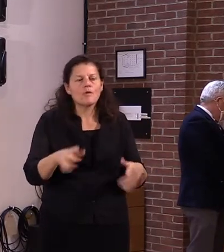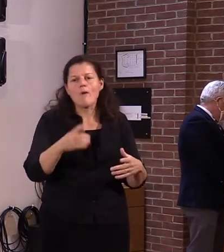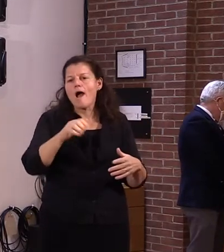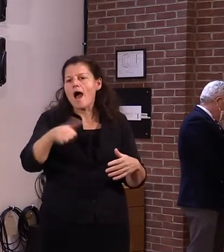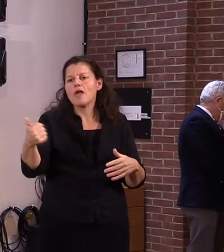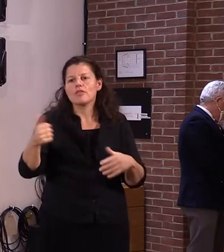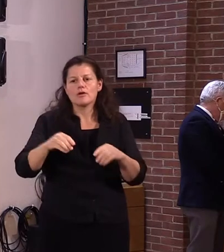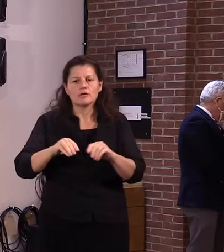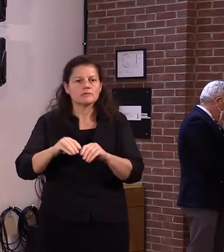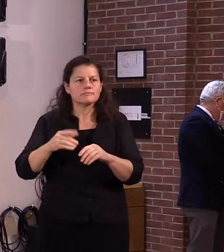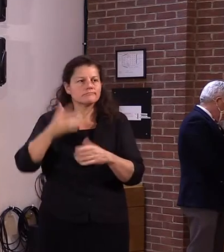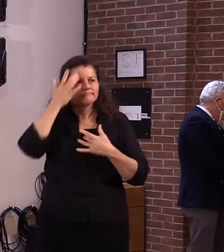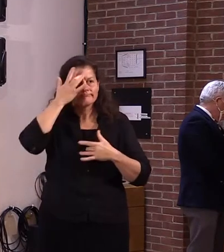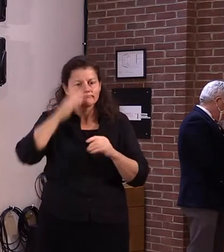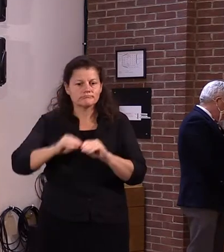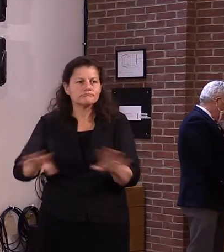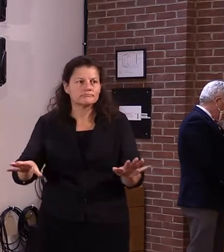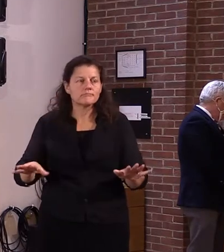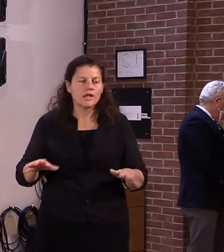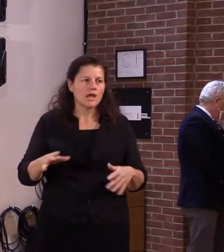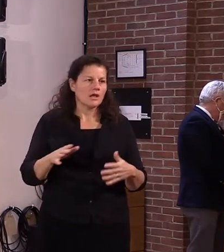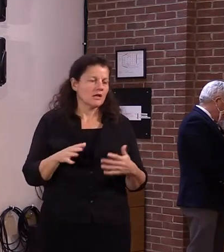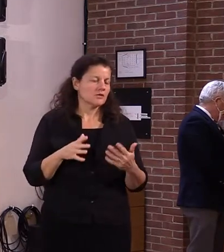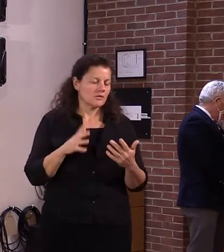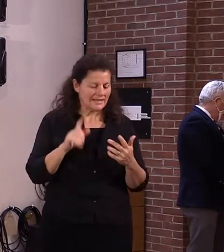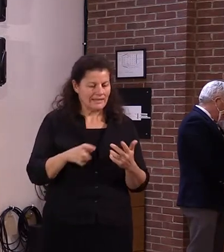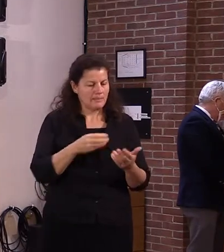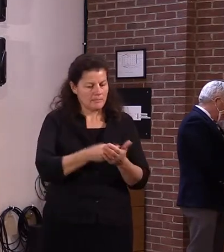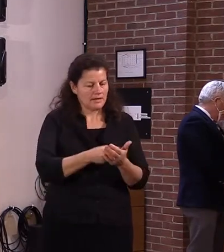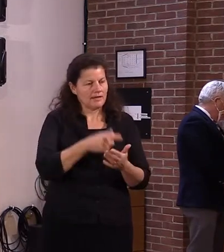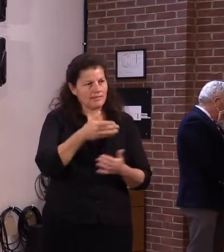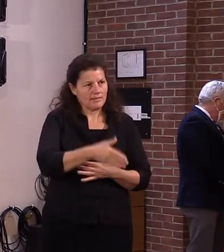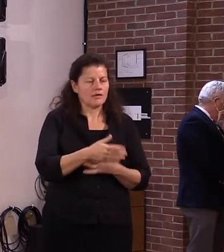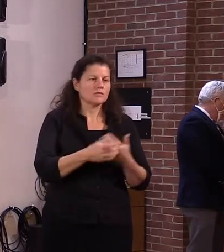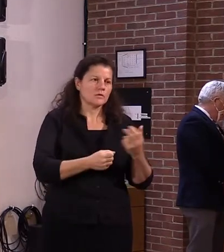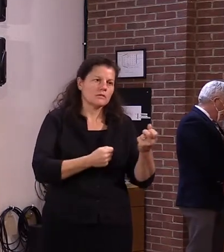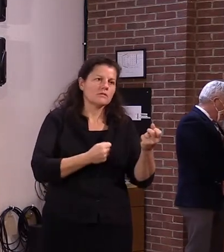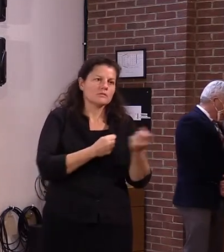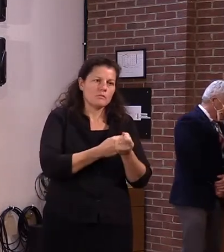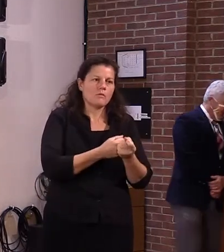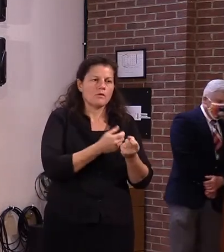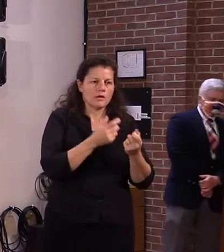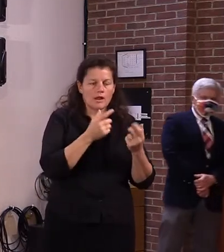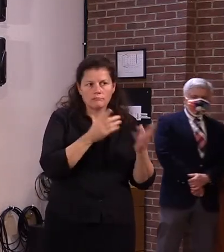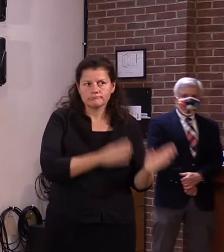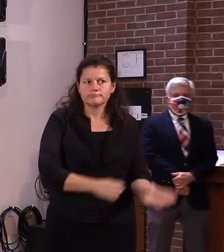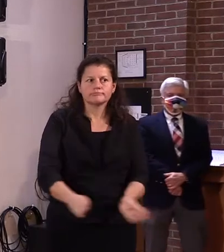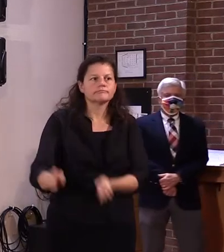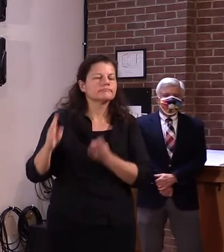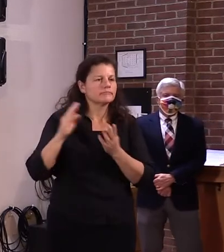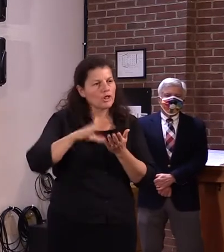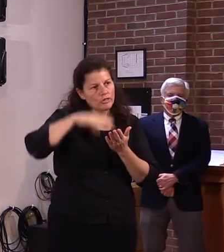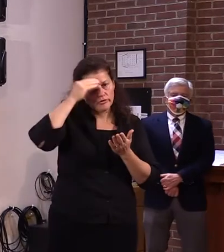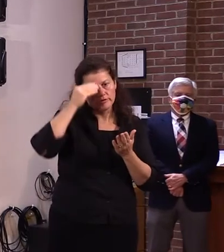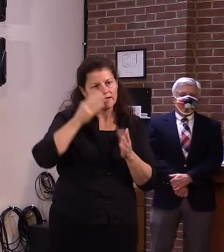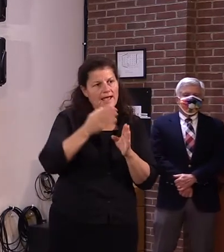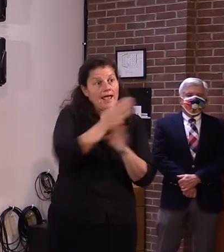more robust at this point going forward. Thank you. Great. Great. Thank you very